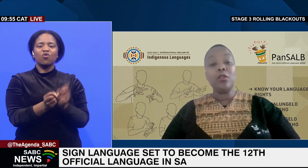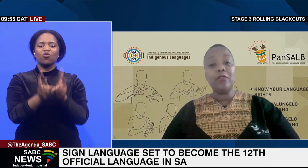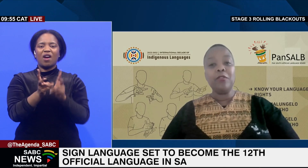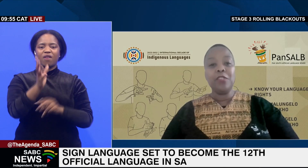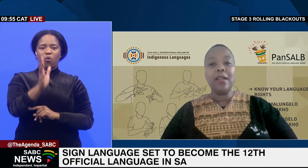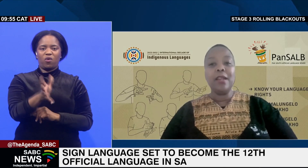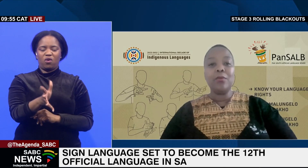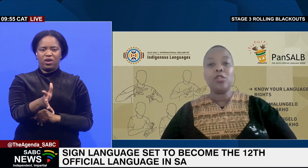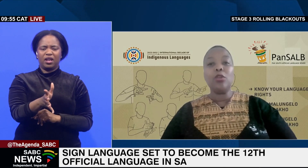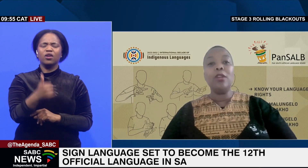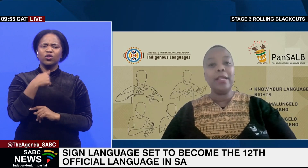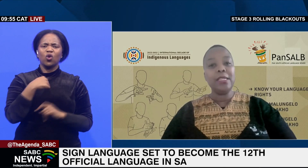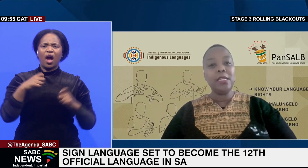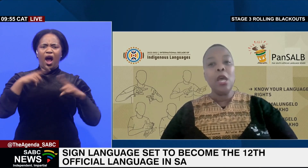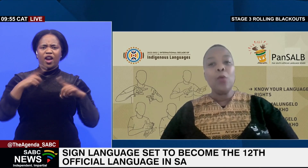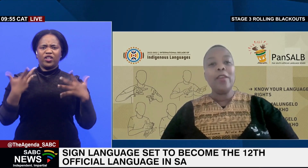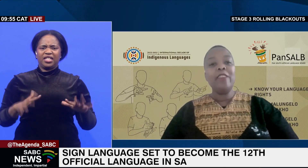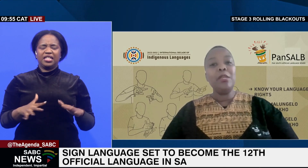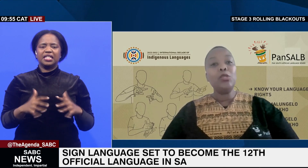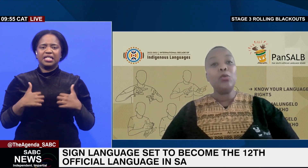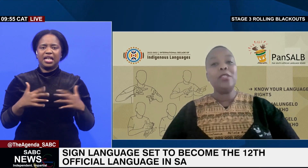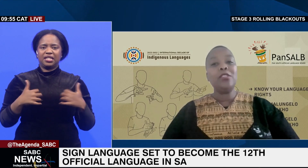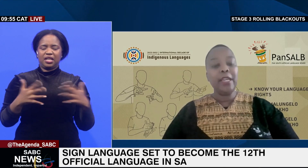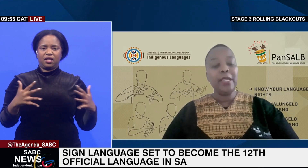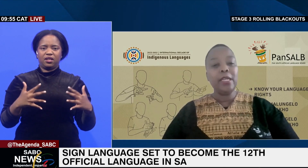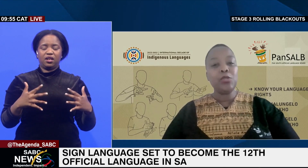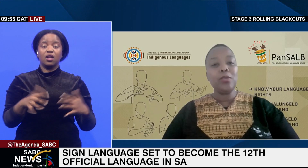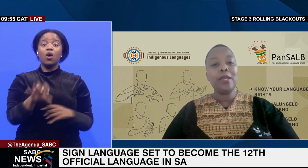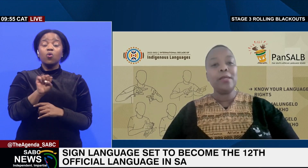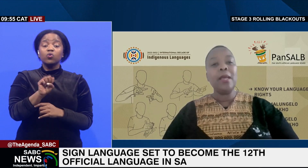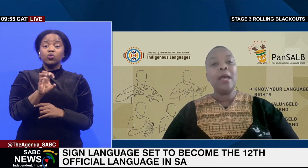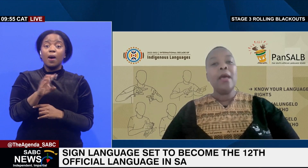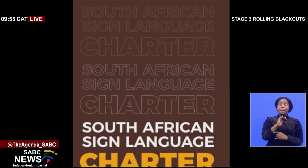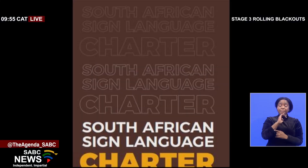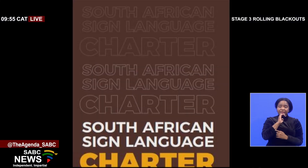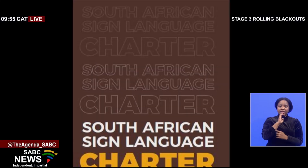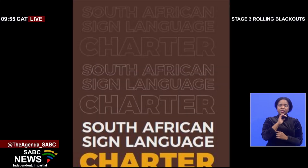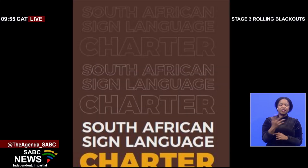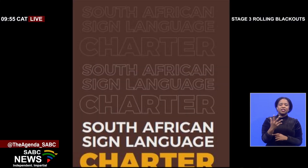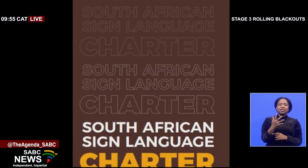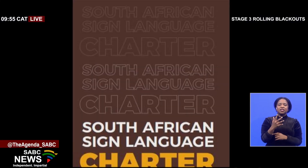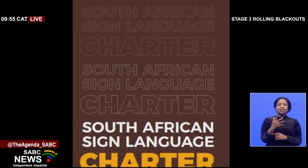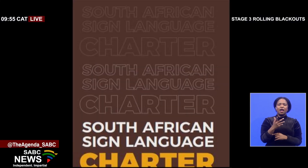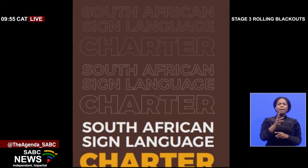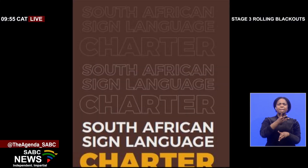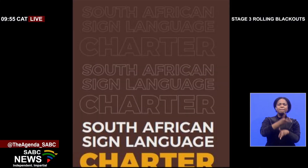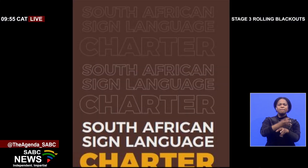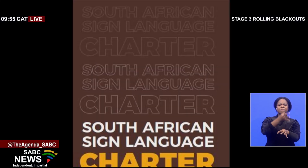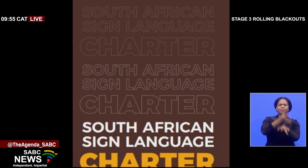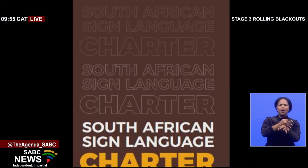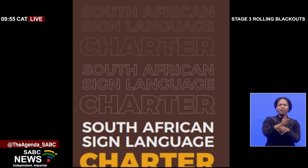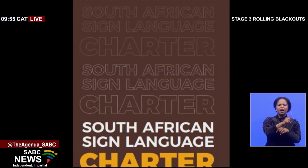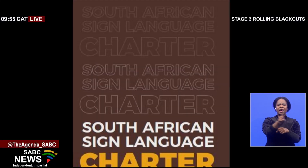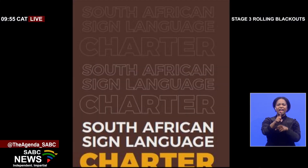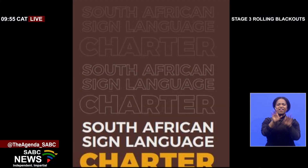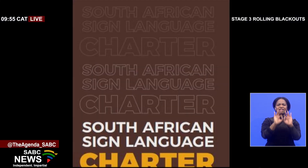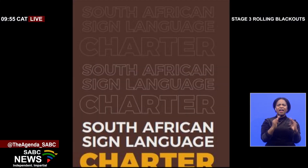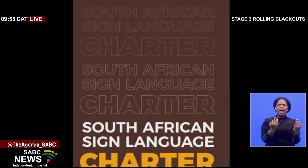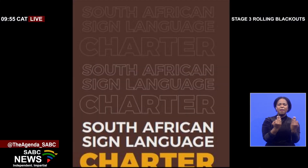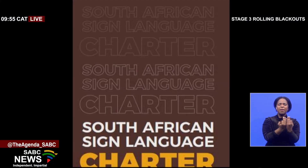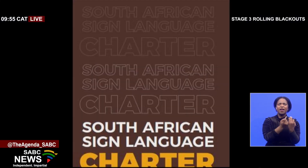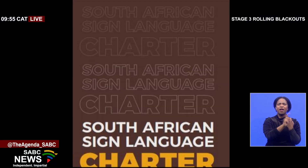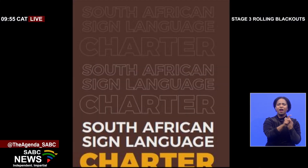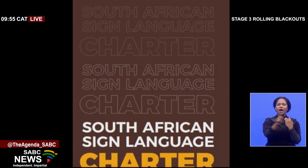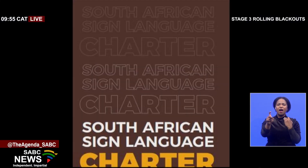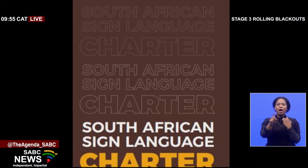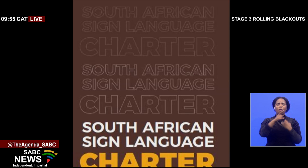the 12th official language. Already, we have been doing training to the parents and the families of the deaf children so